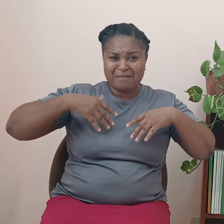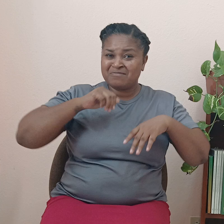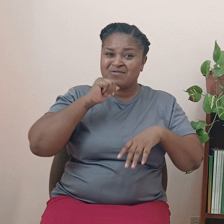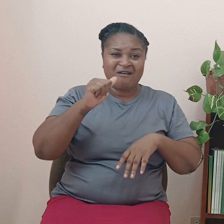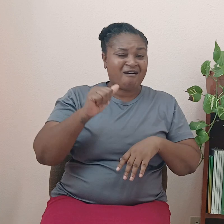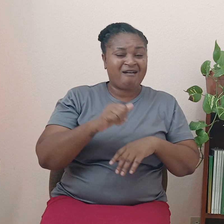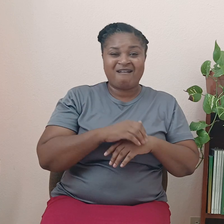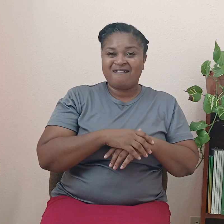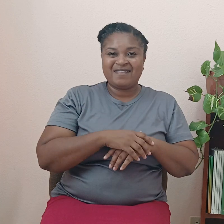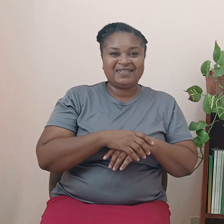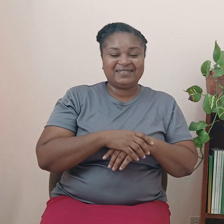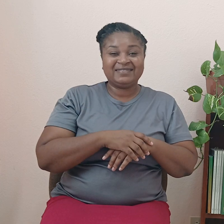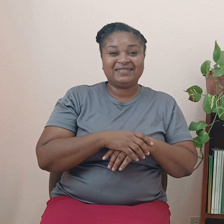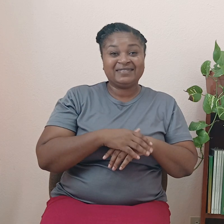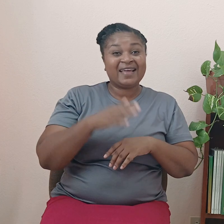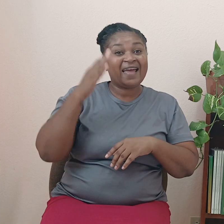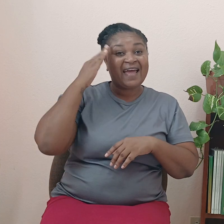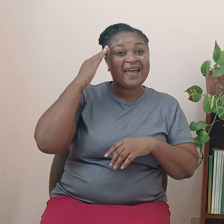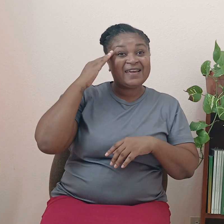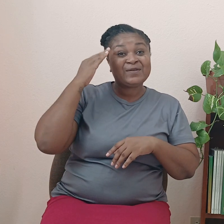I know his love for me is deep.